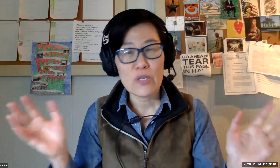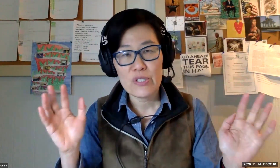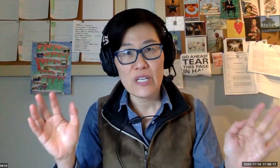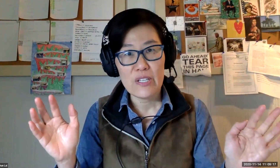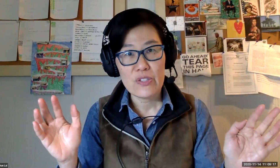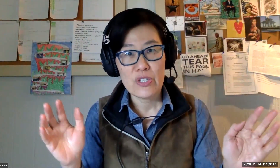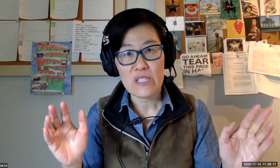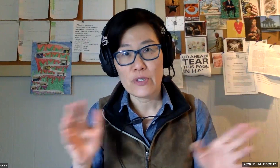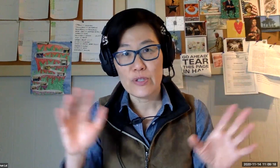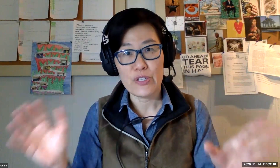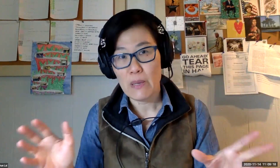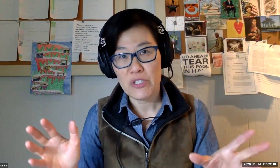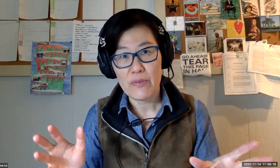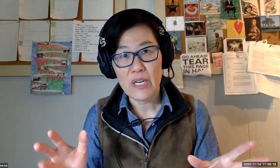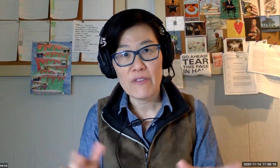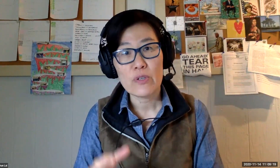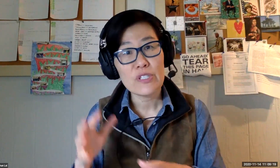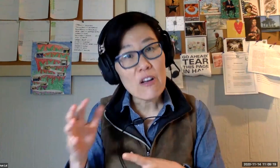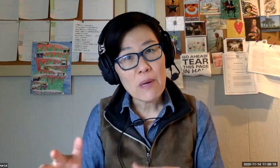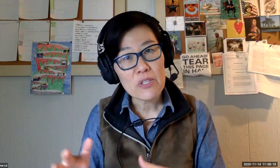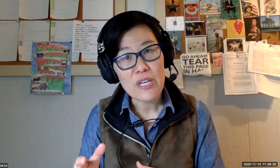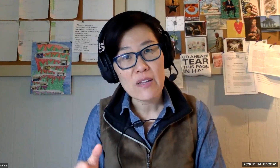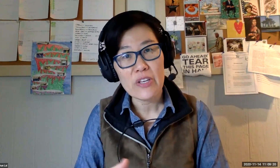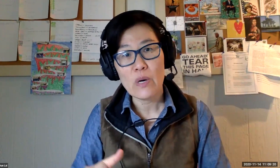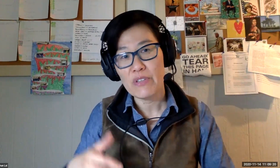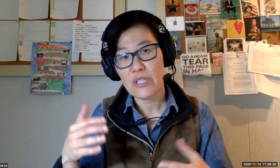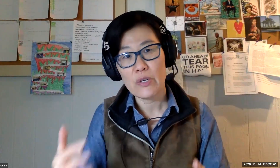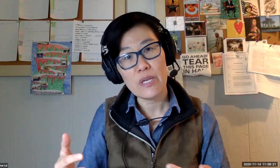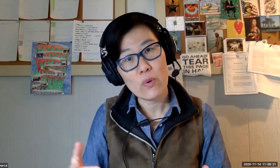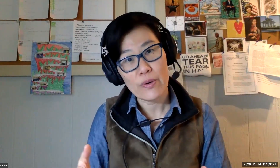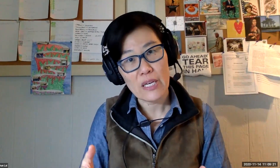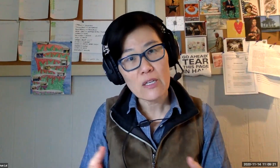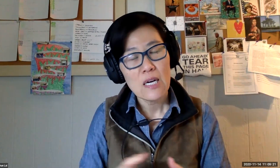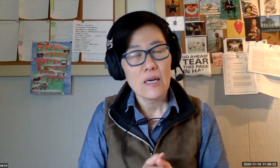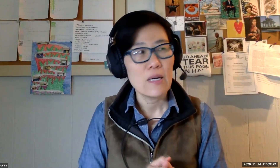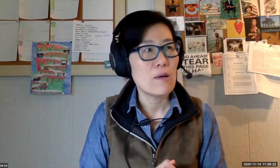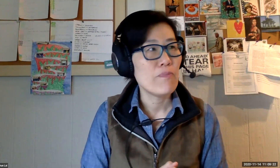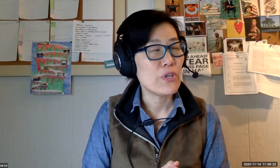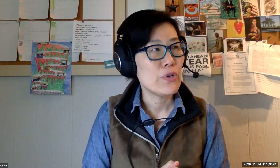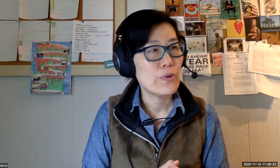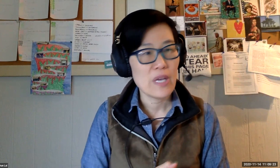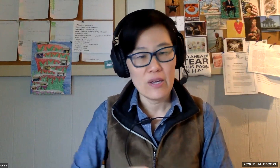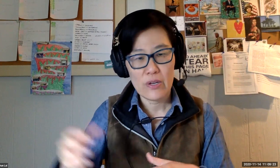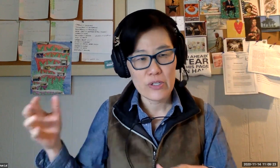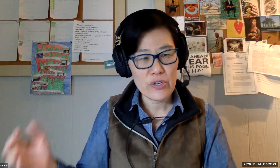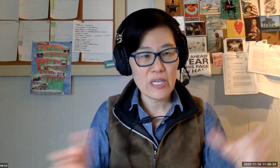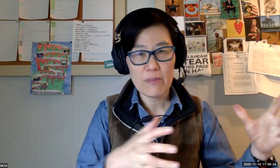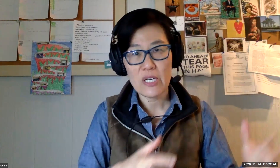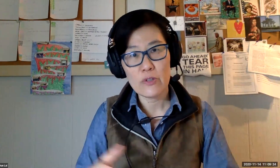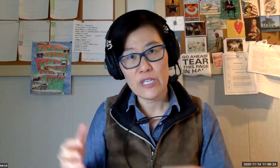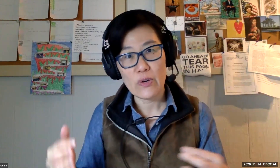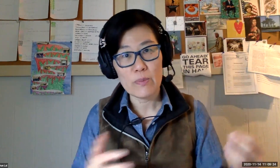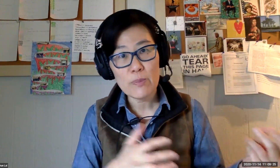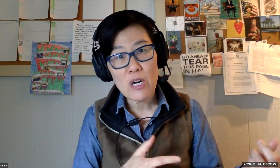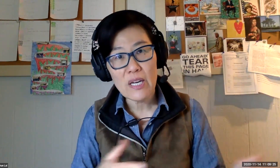That, of course, is just for traditional publishing, right? If you're self-publishing, then you obviously don't need a query letter. You can go straight to